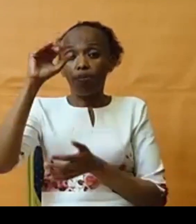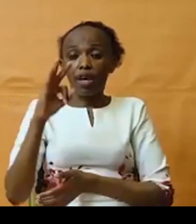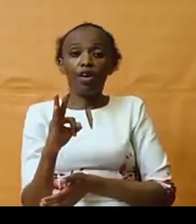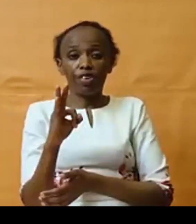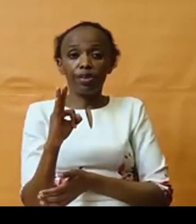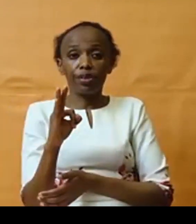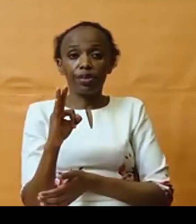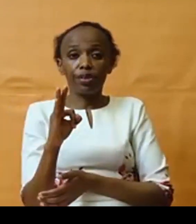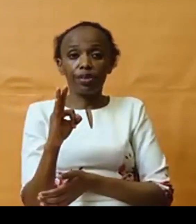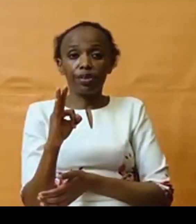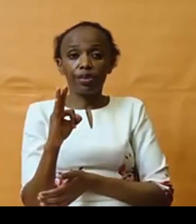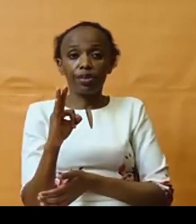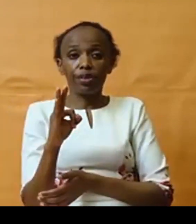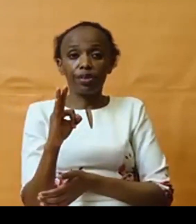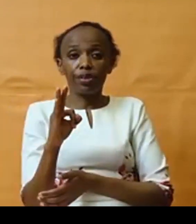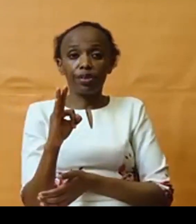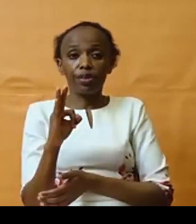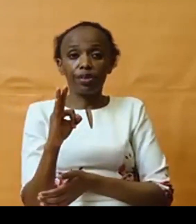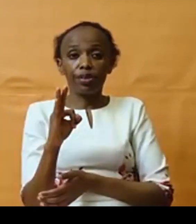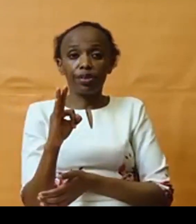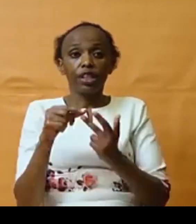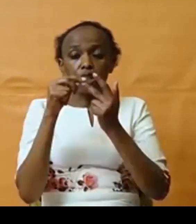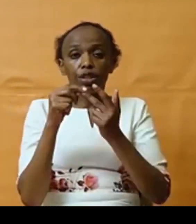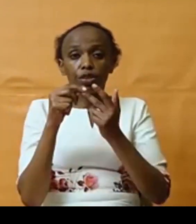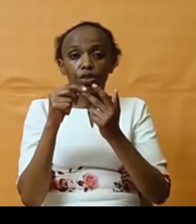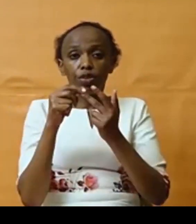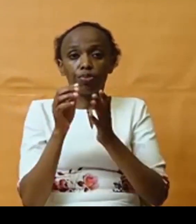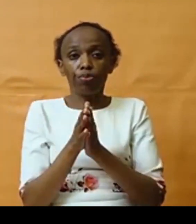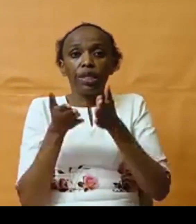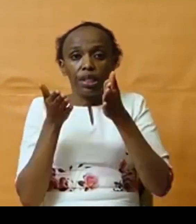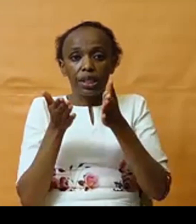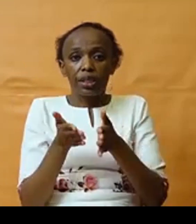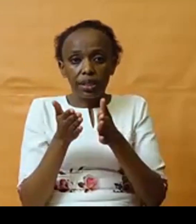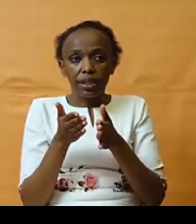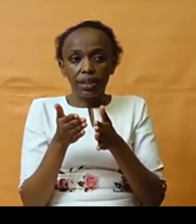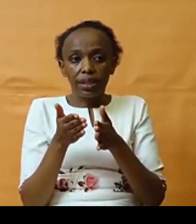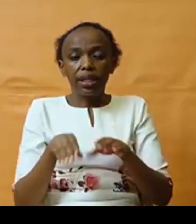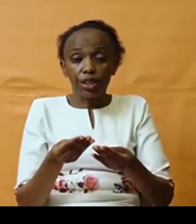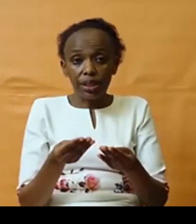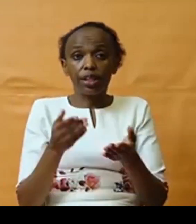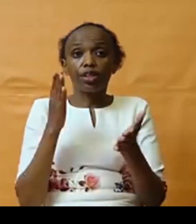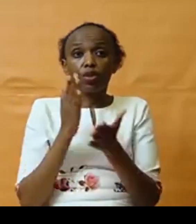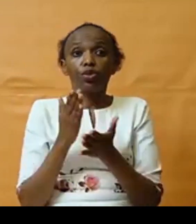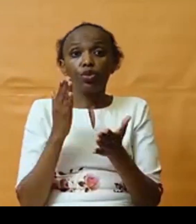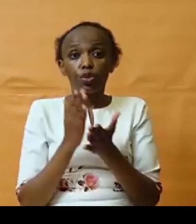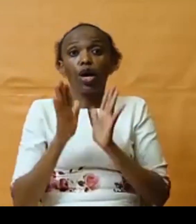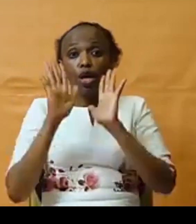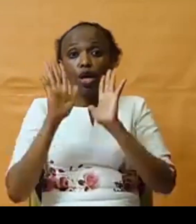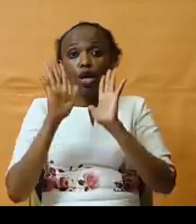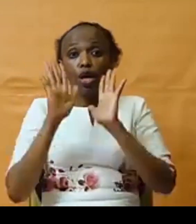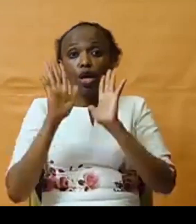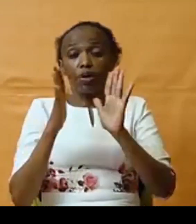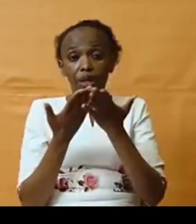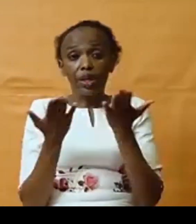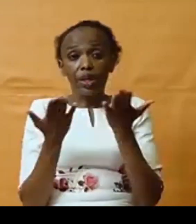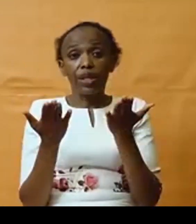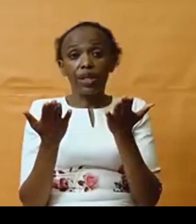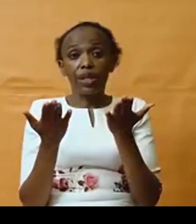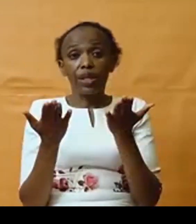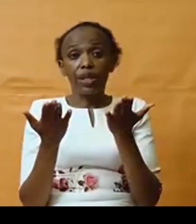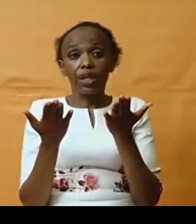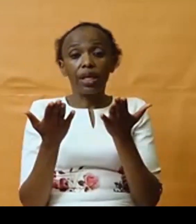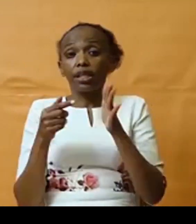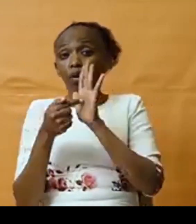special drawing rights. So this recent issuance is really a significant and